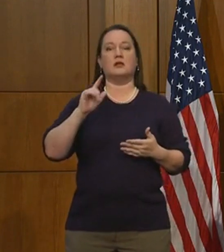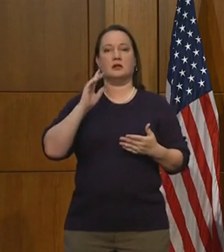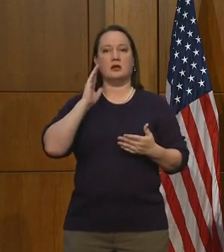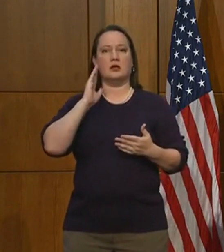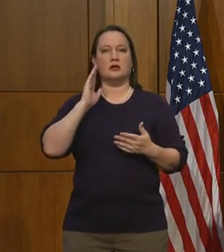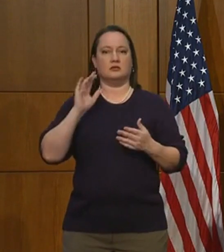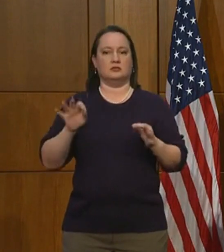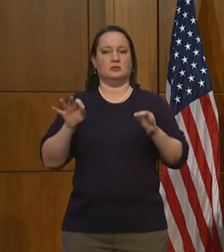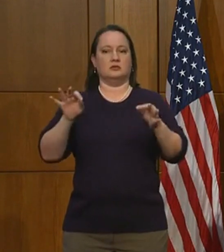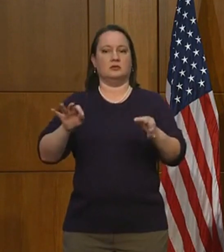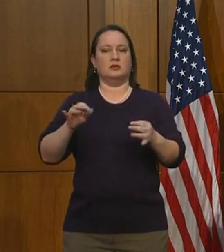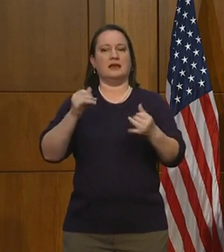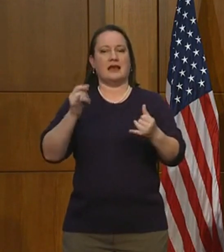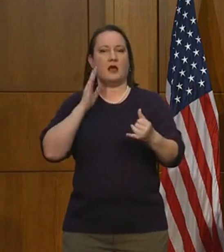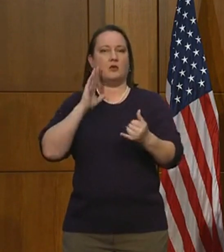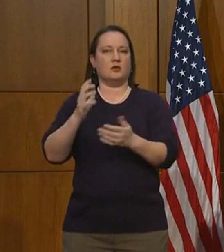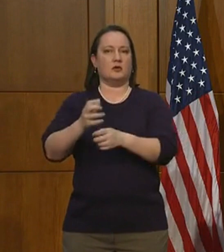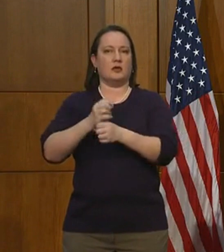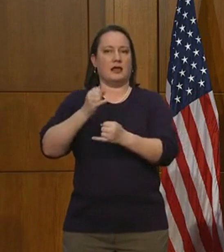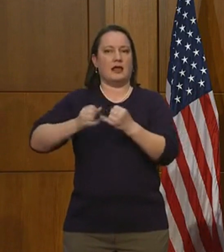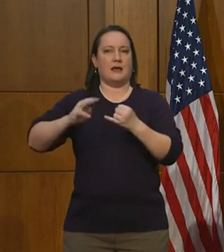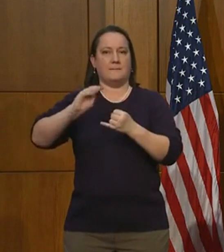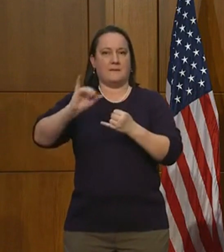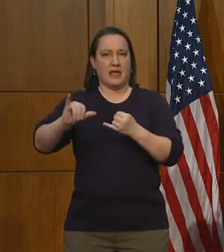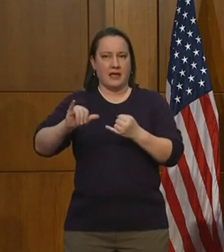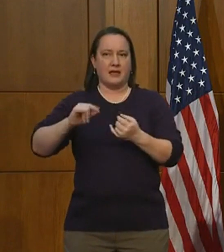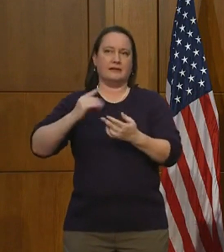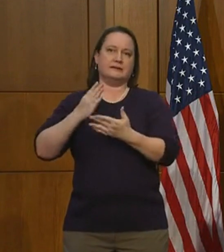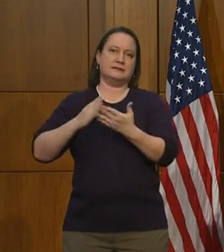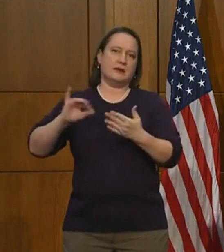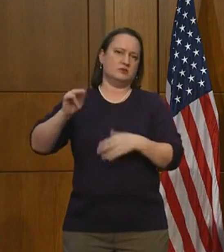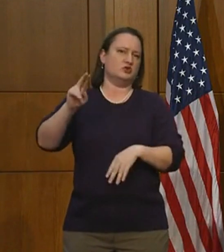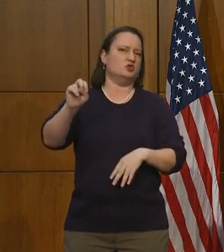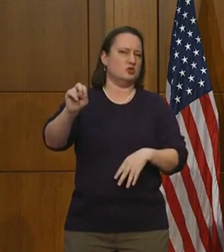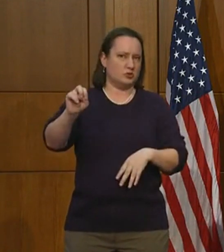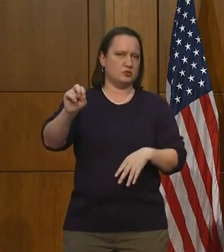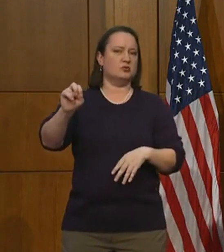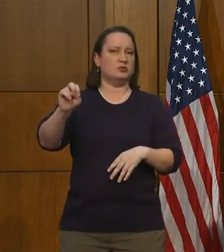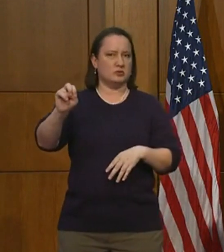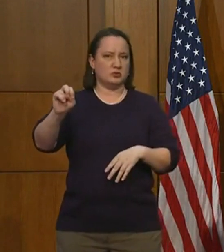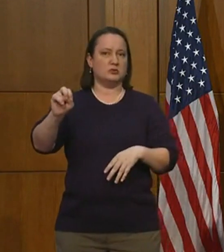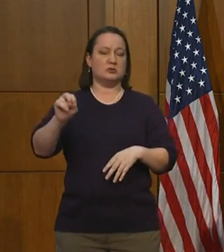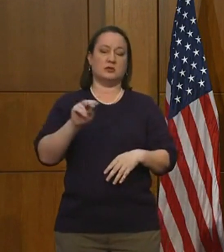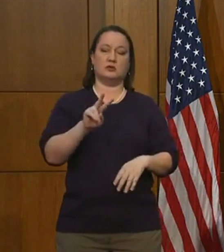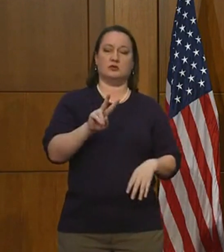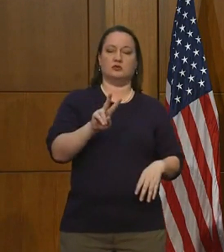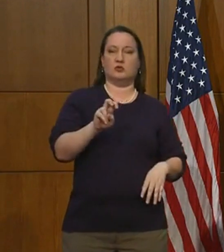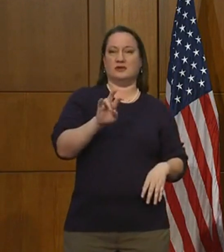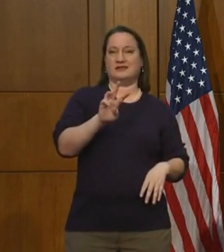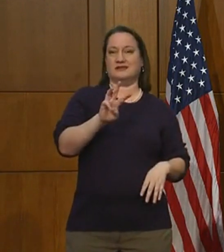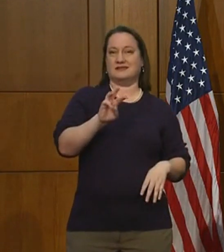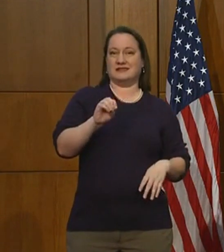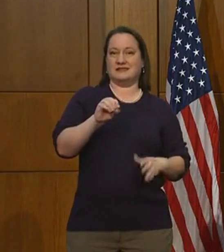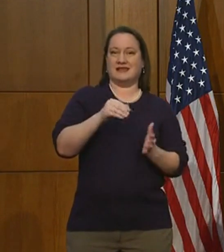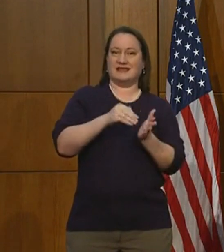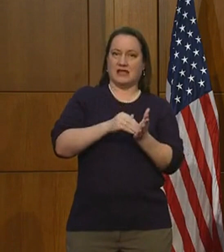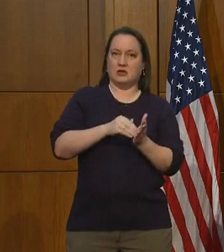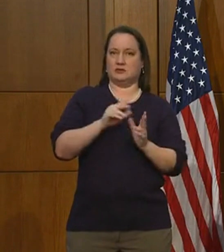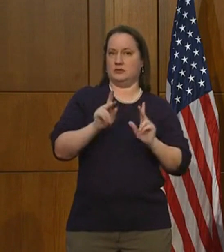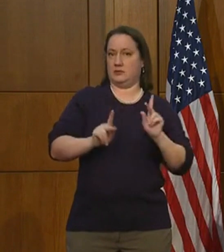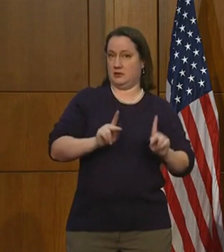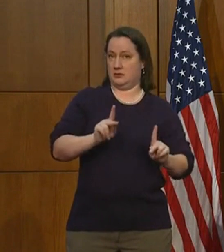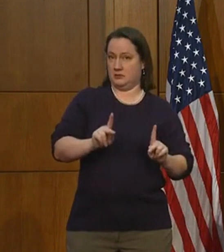May and due June 1st and some in June. So we had approximately 260,000 individuals